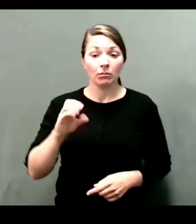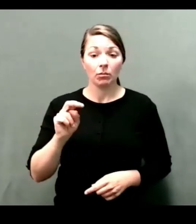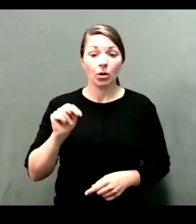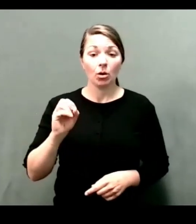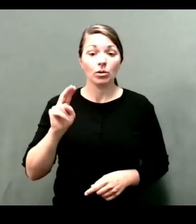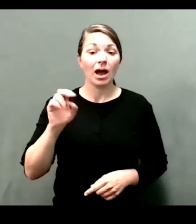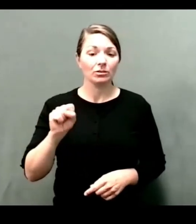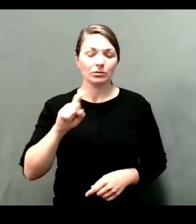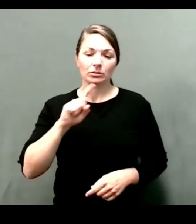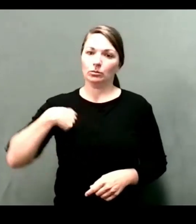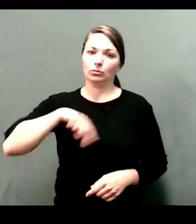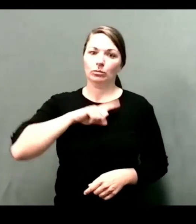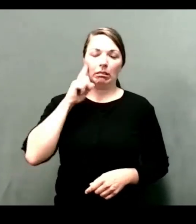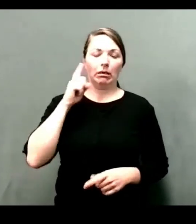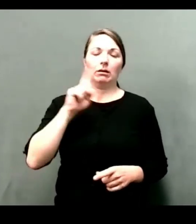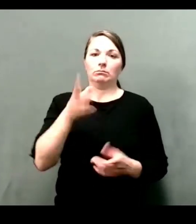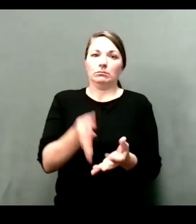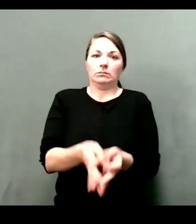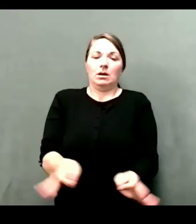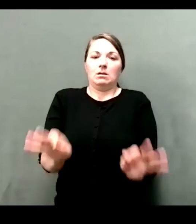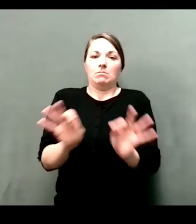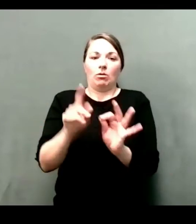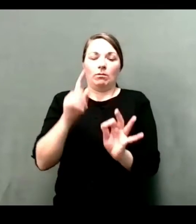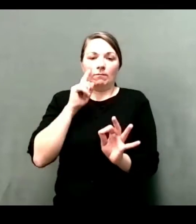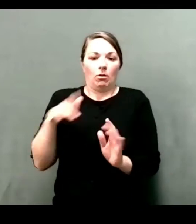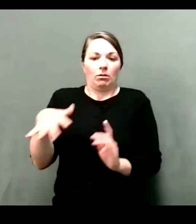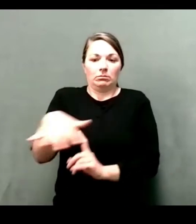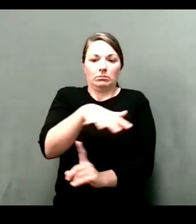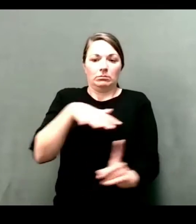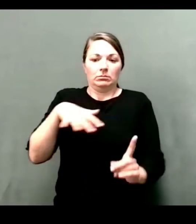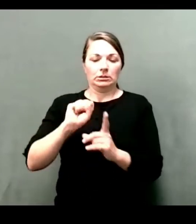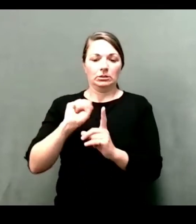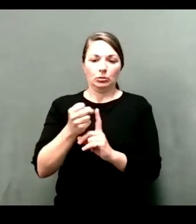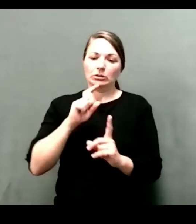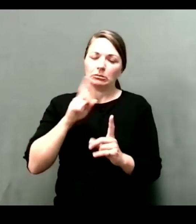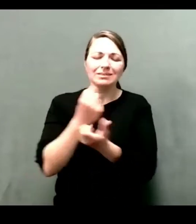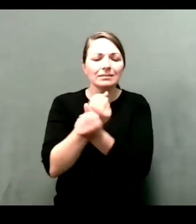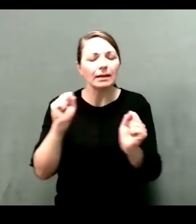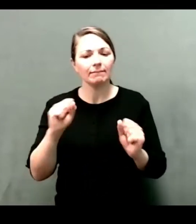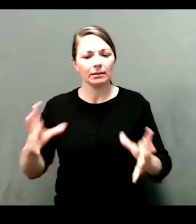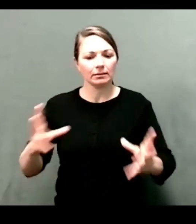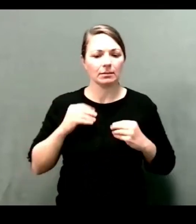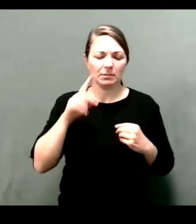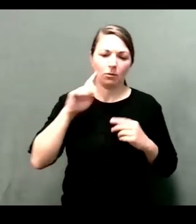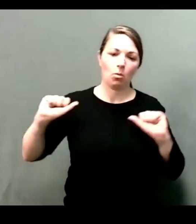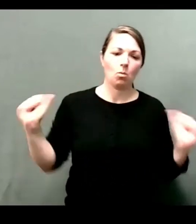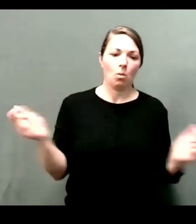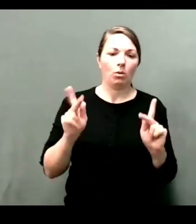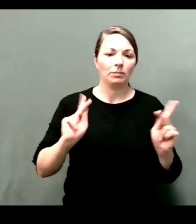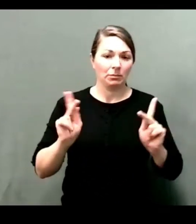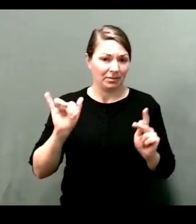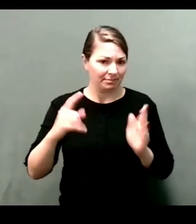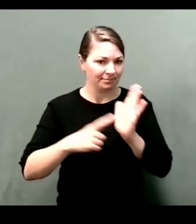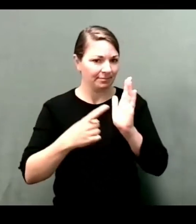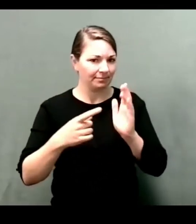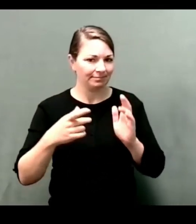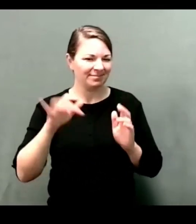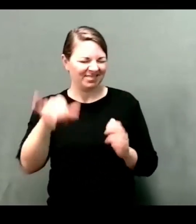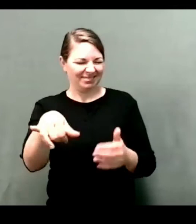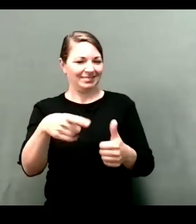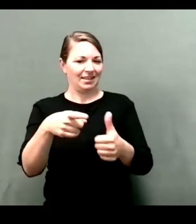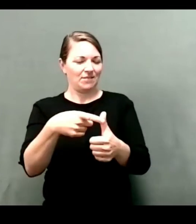we think is crucial to creating a climate that's more accepting and that's safer for all folks. So that's the first page here and how